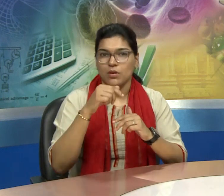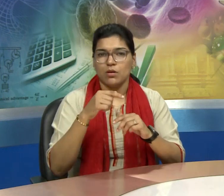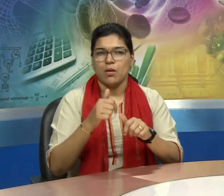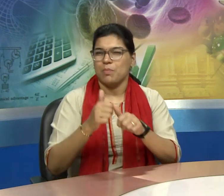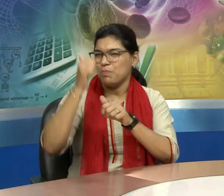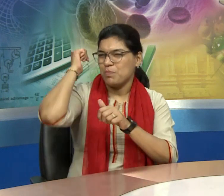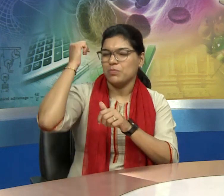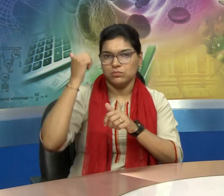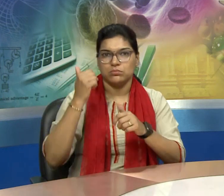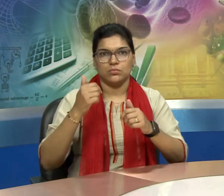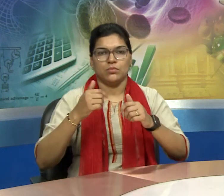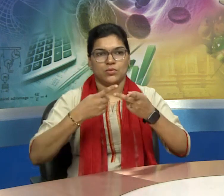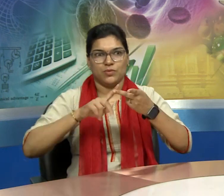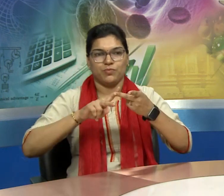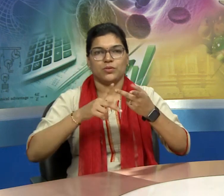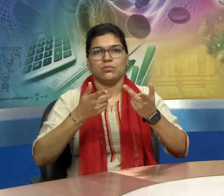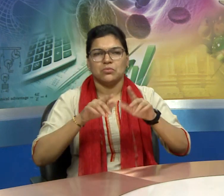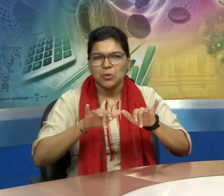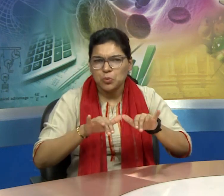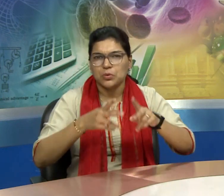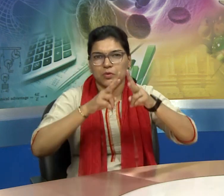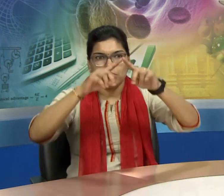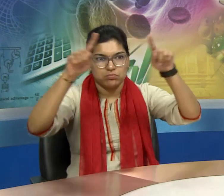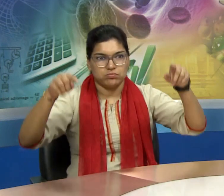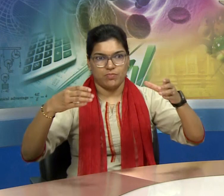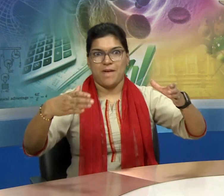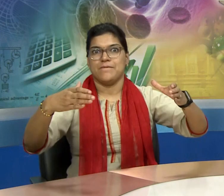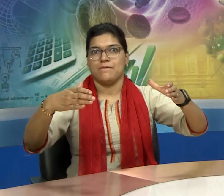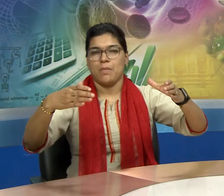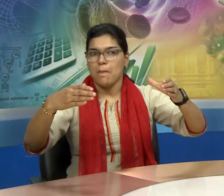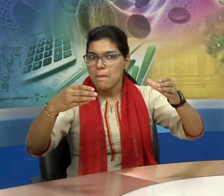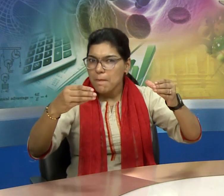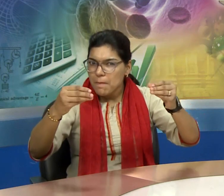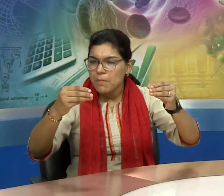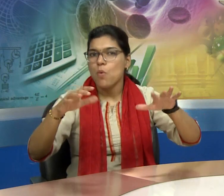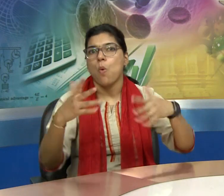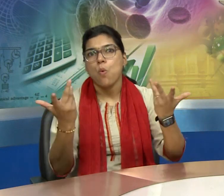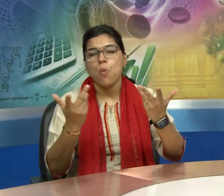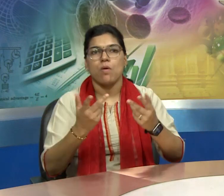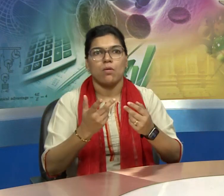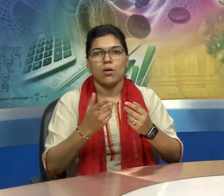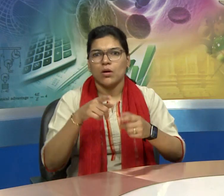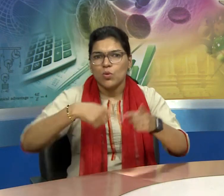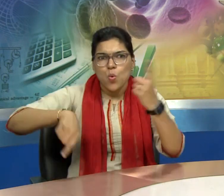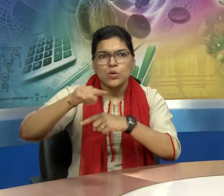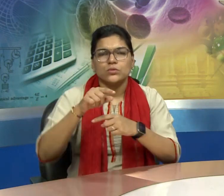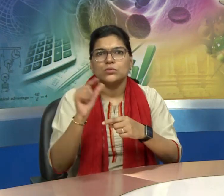As nowadays, if we compare our today's work in comparison with the older